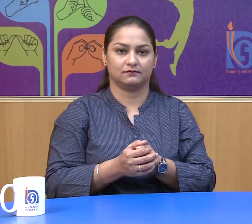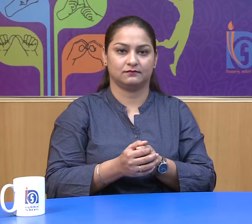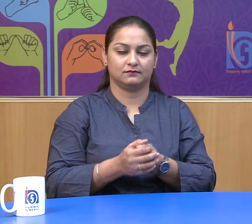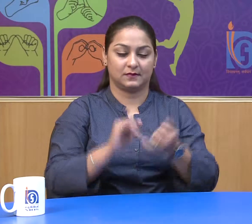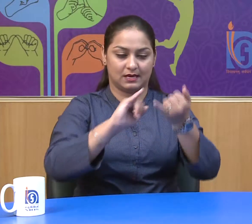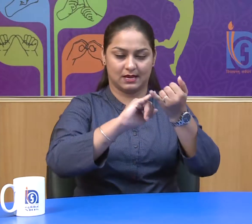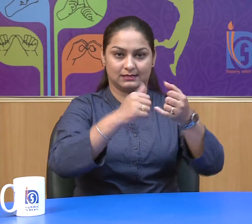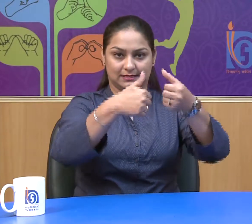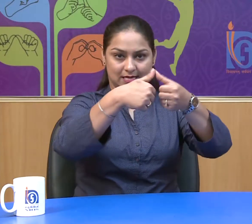Sadhana